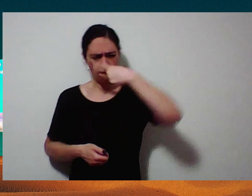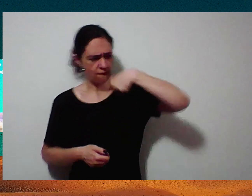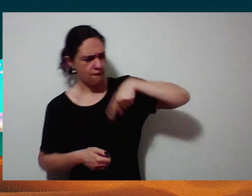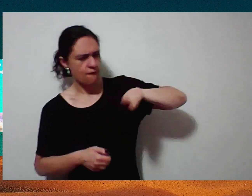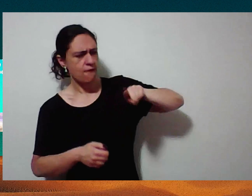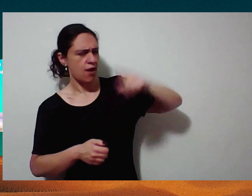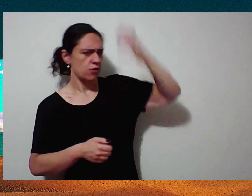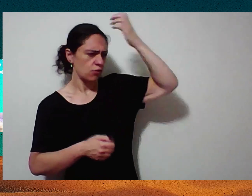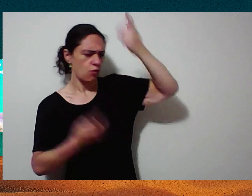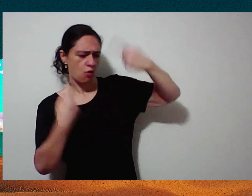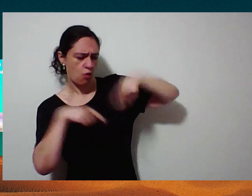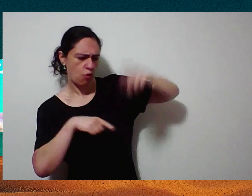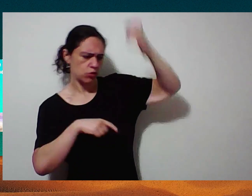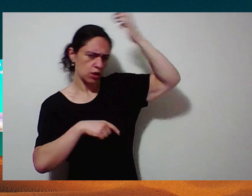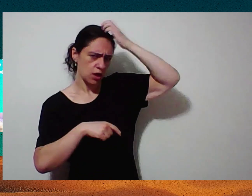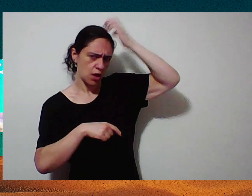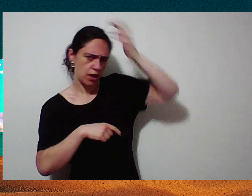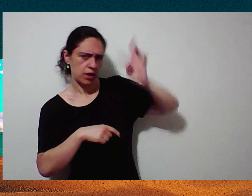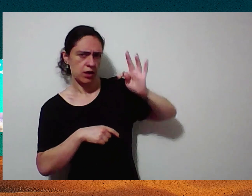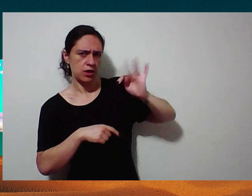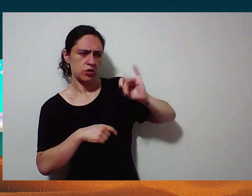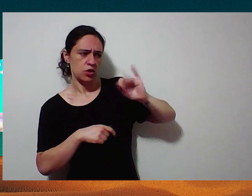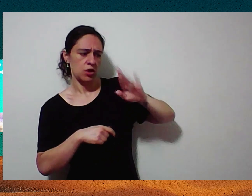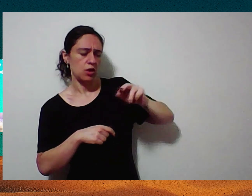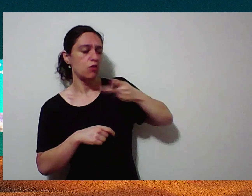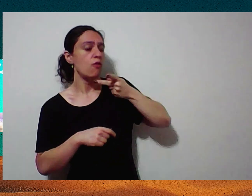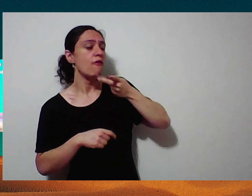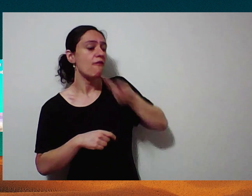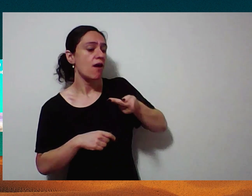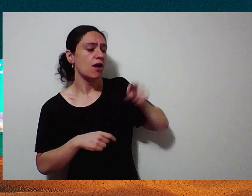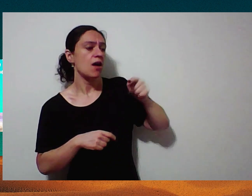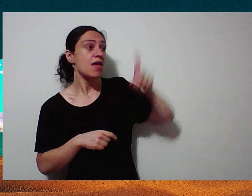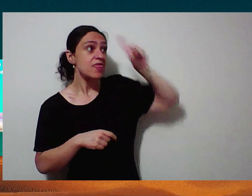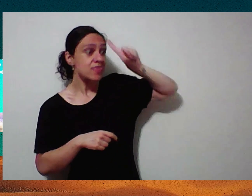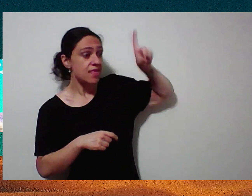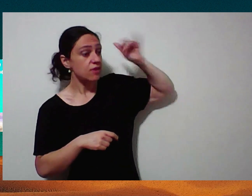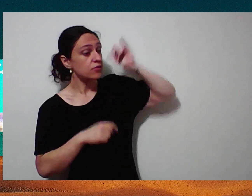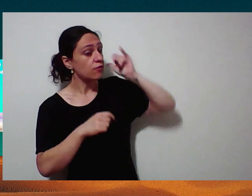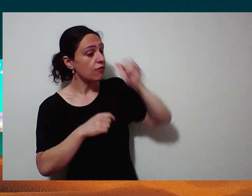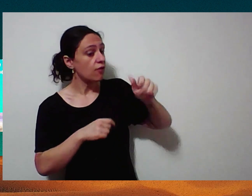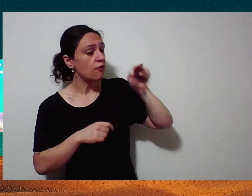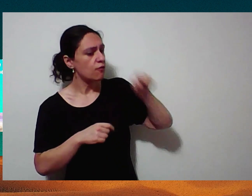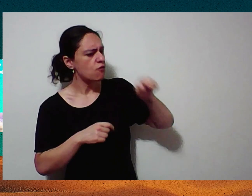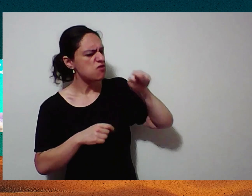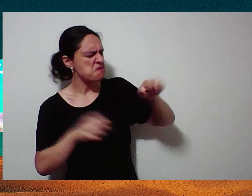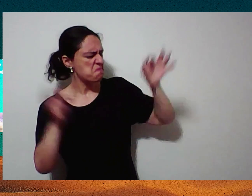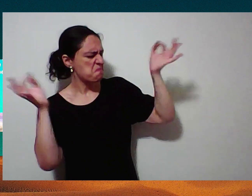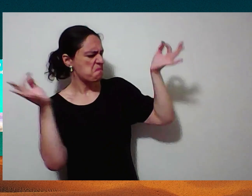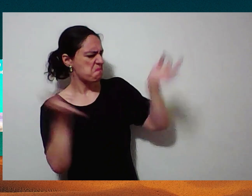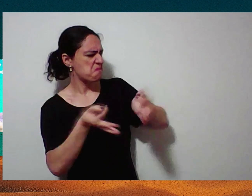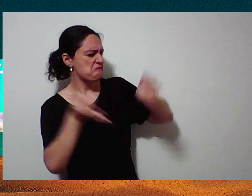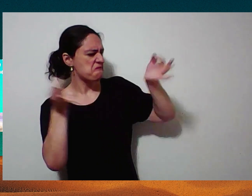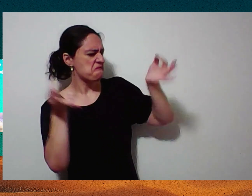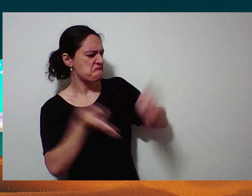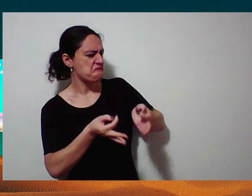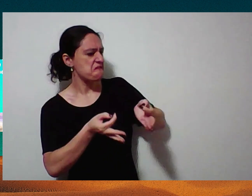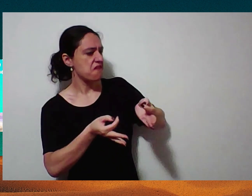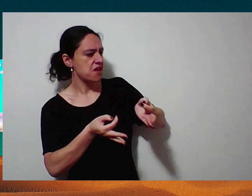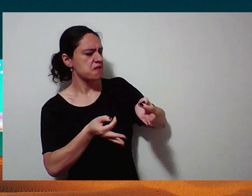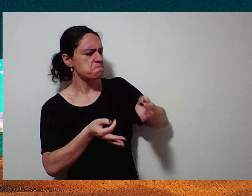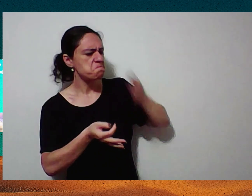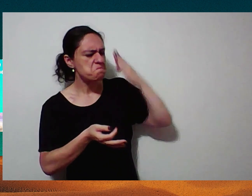dize-lhe: assim diz o Senhor Deus, tu és o sinete da perfeição, cheio de sabedoria